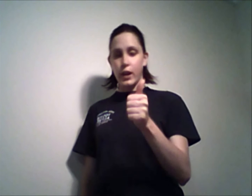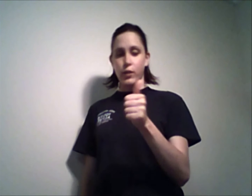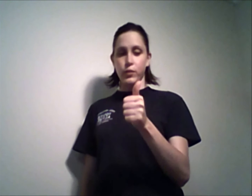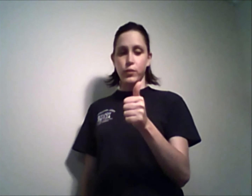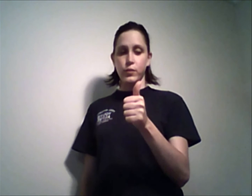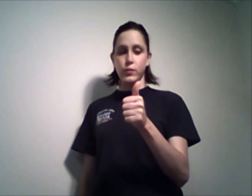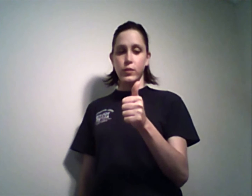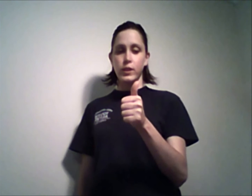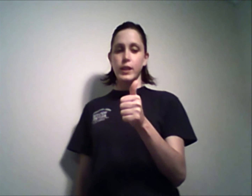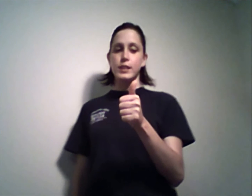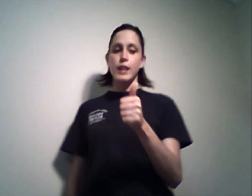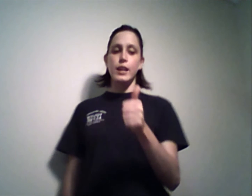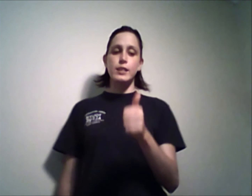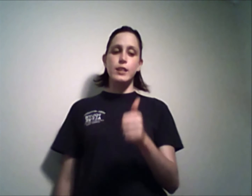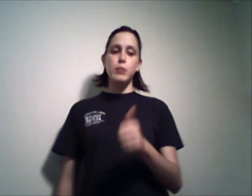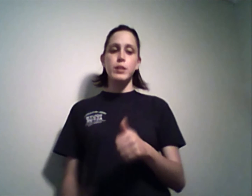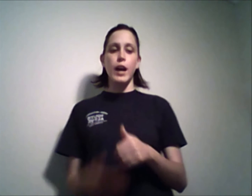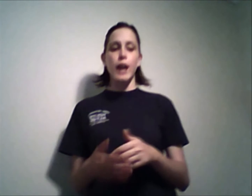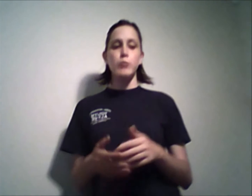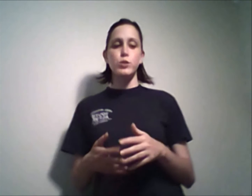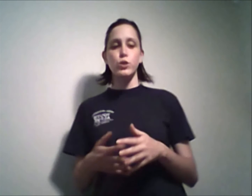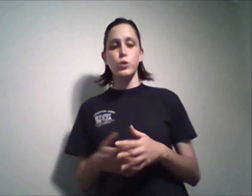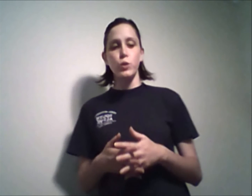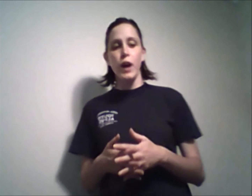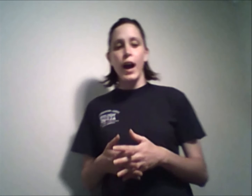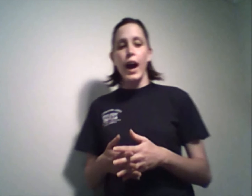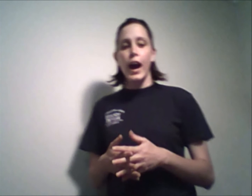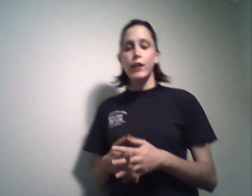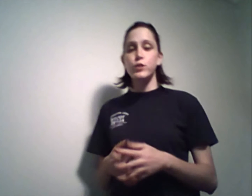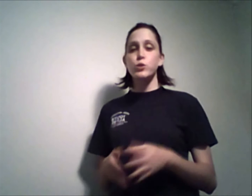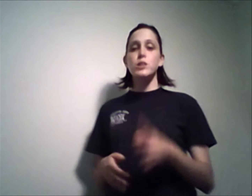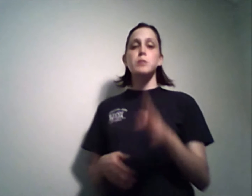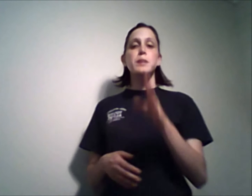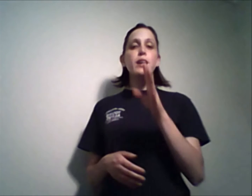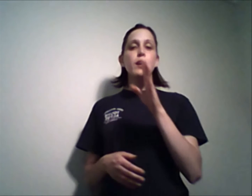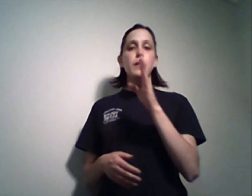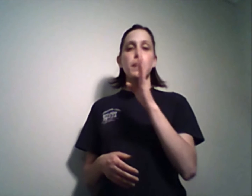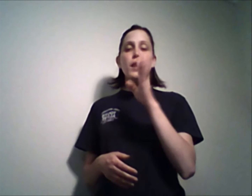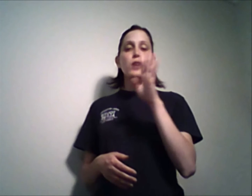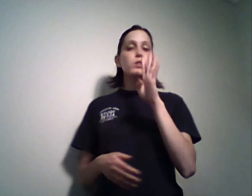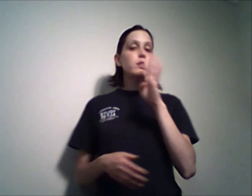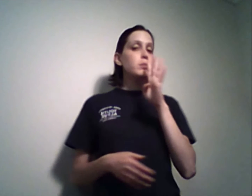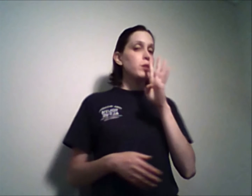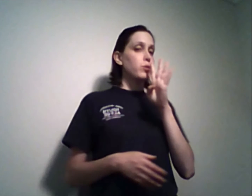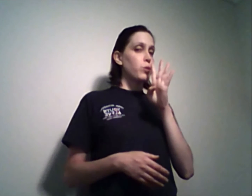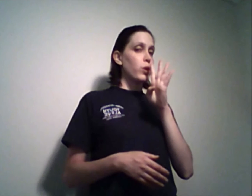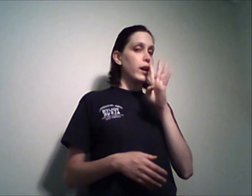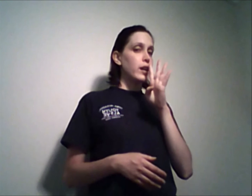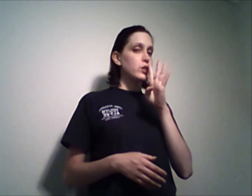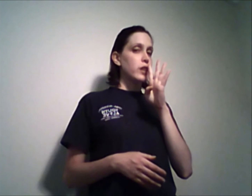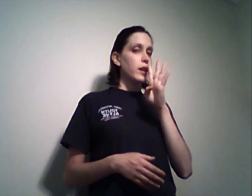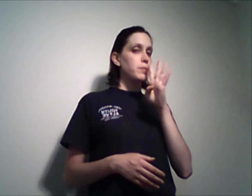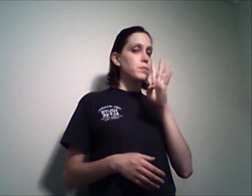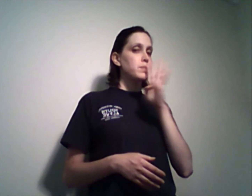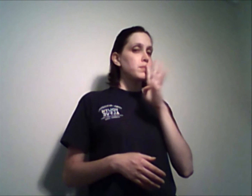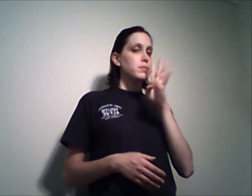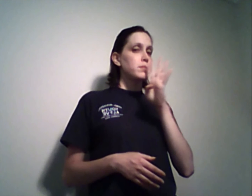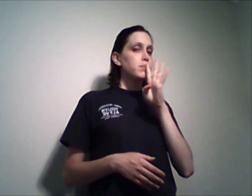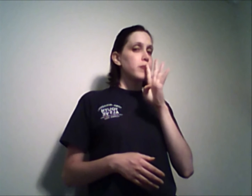yourself. Next line is sometimes you have to speak. So it's going to be the 4 hand shape. Taps